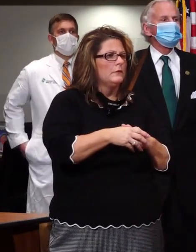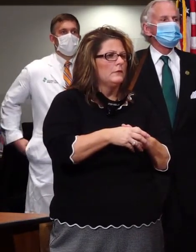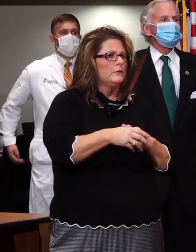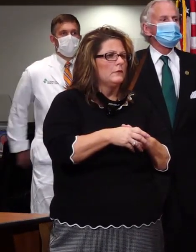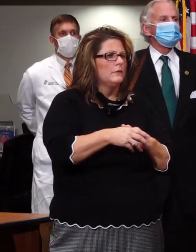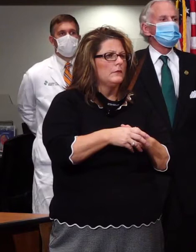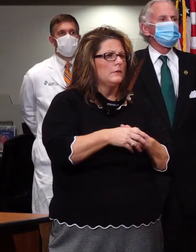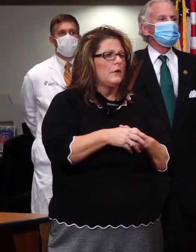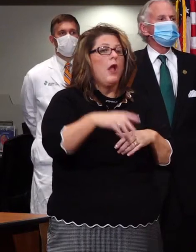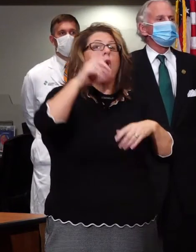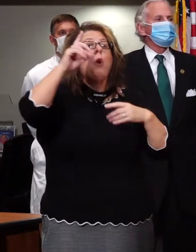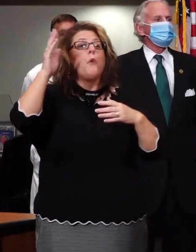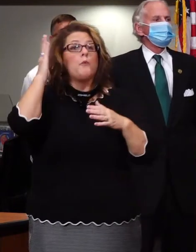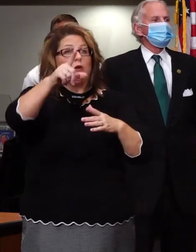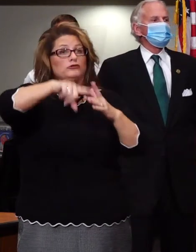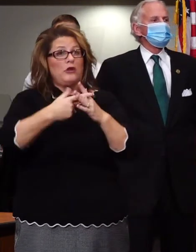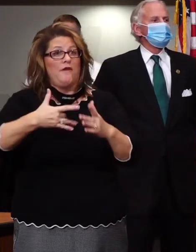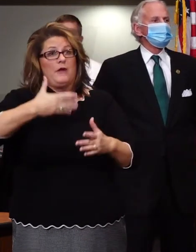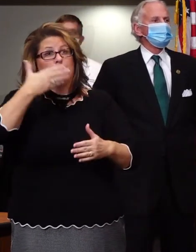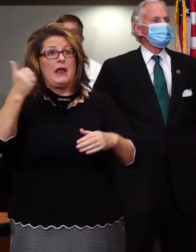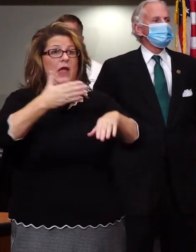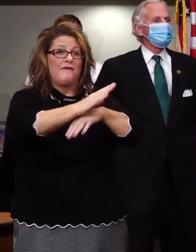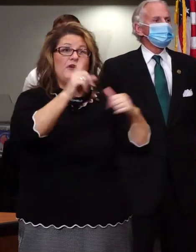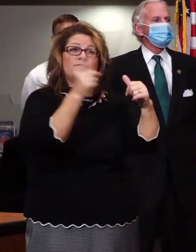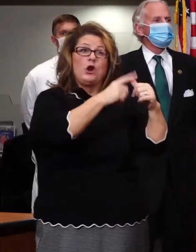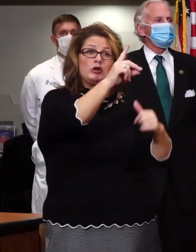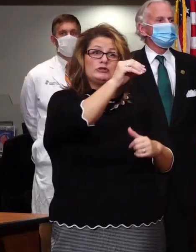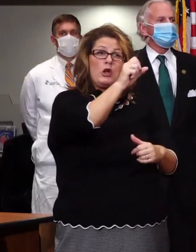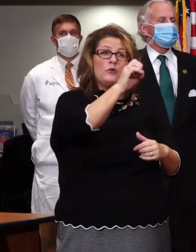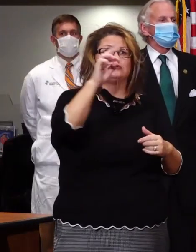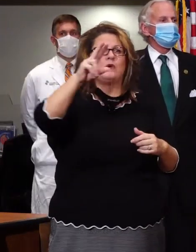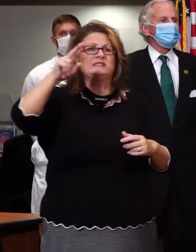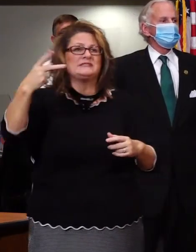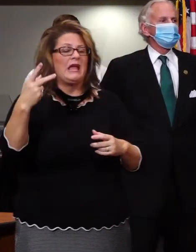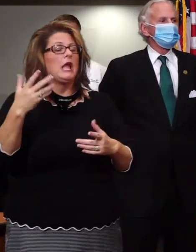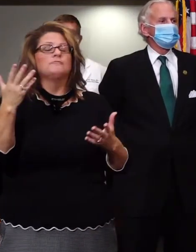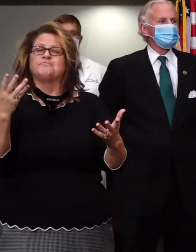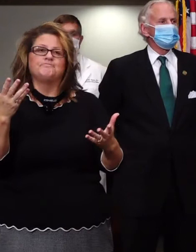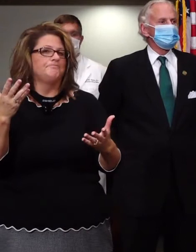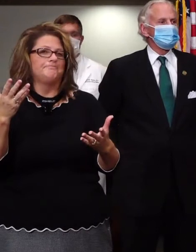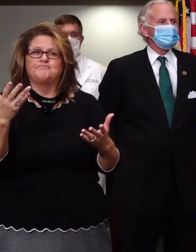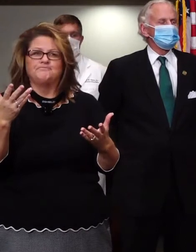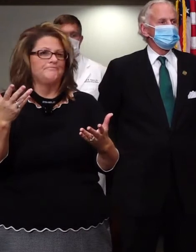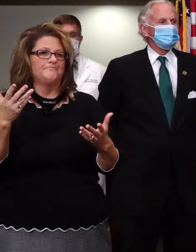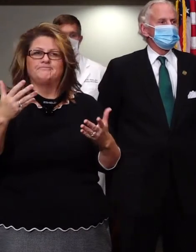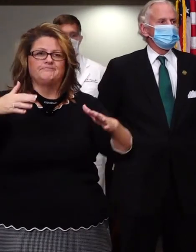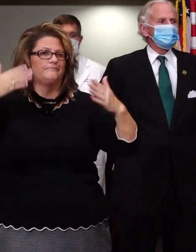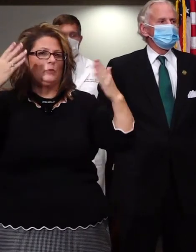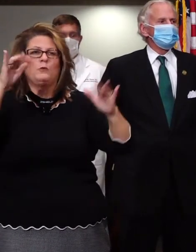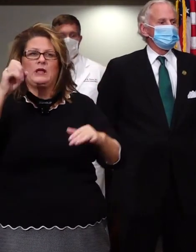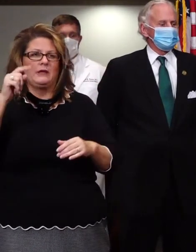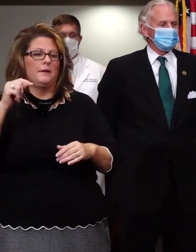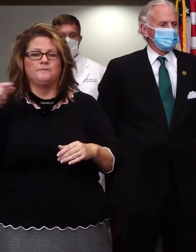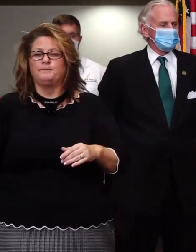begin after the first dose, or will it take the second dose? So that is to be determined. So ACIP is still to meet later